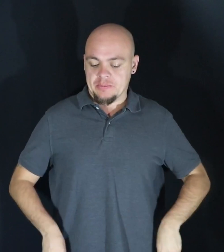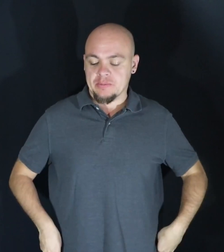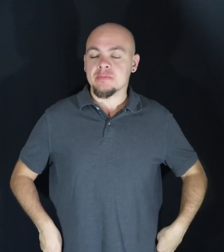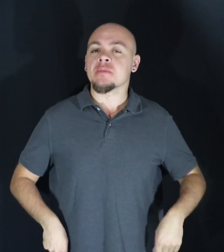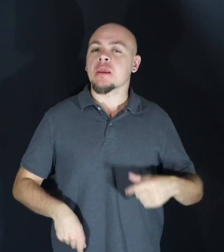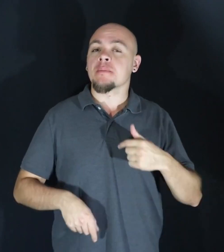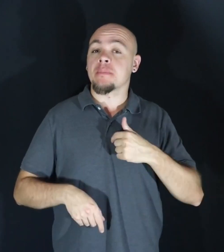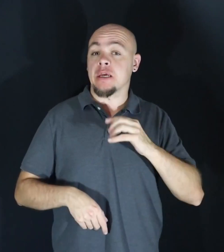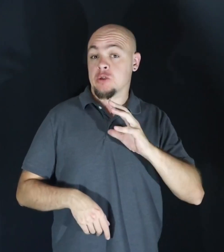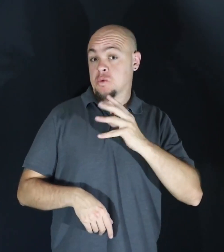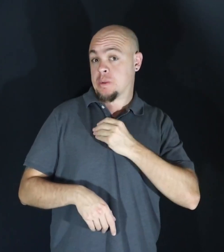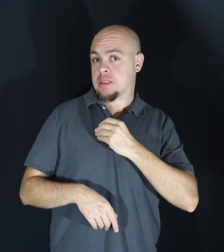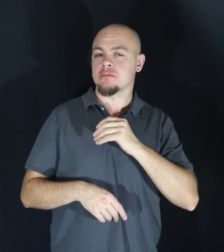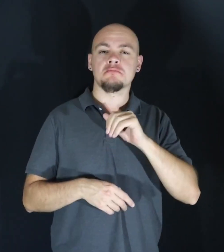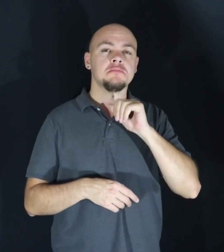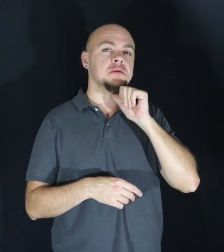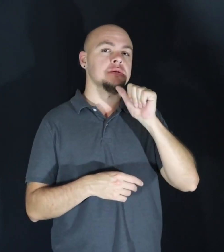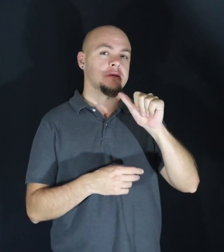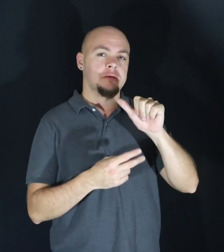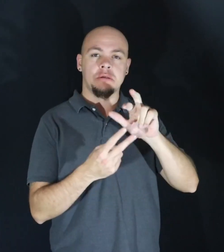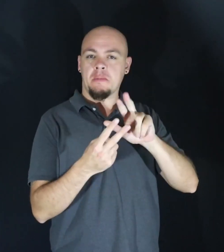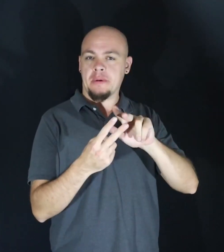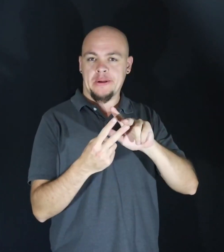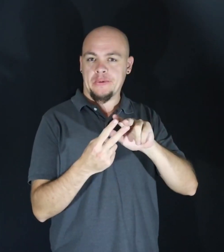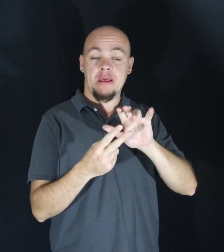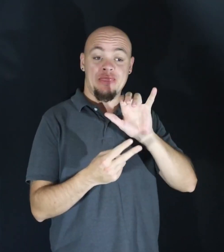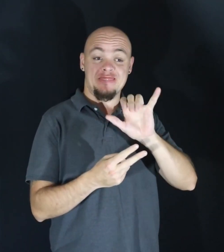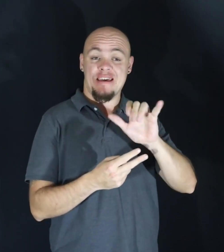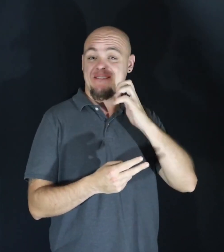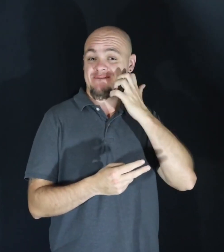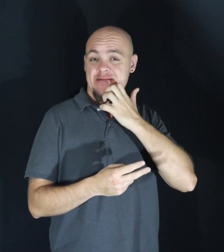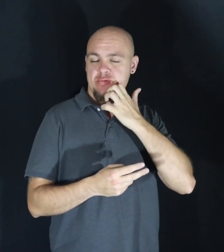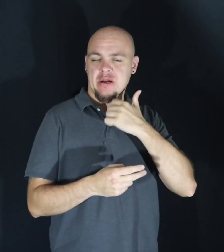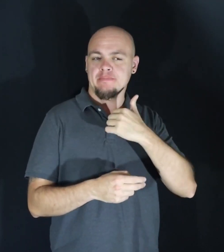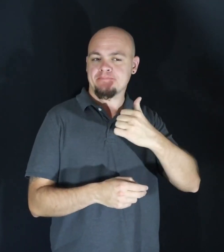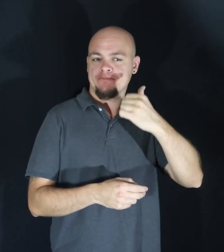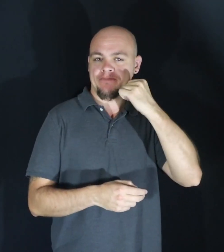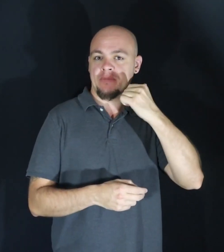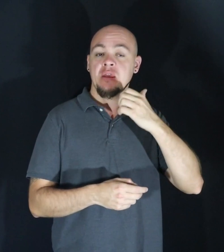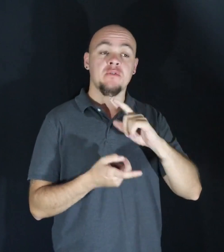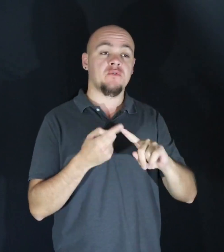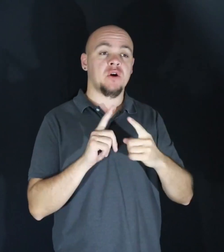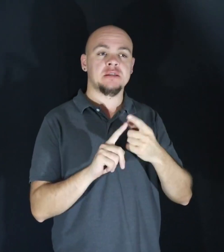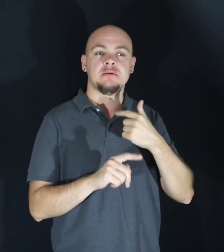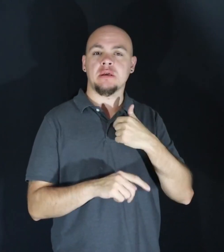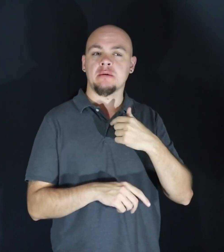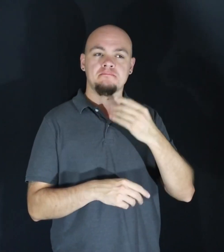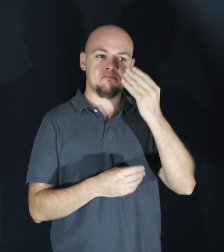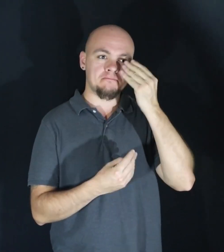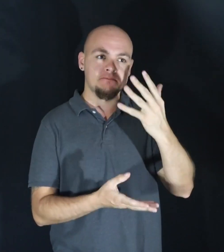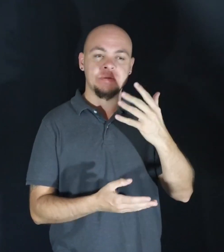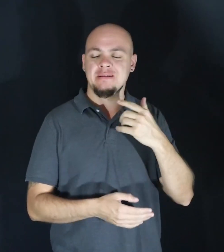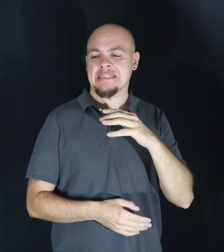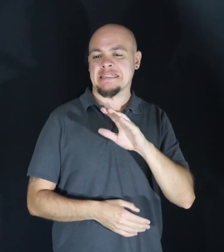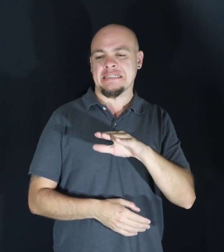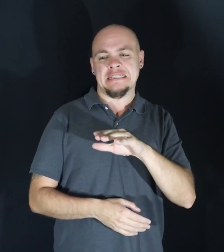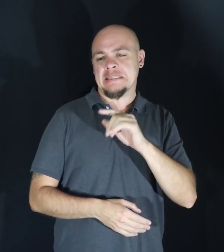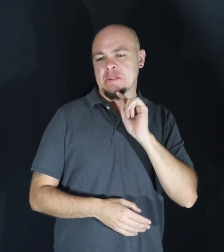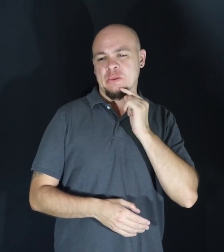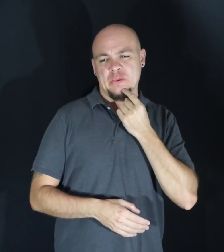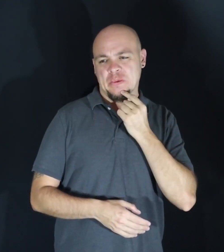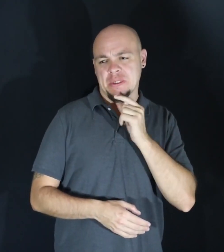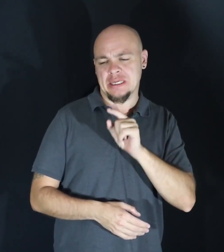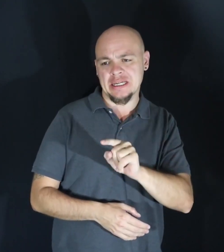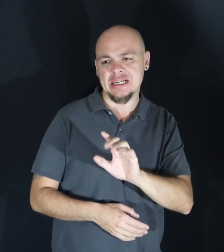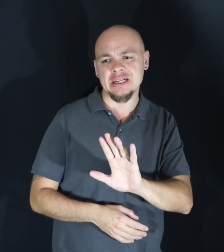also non-binary, I refused to wear that fabric. And when I declared this to a friend, they found me too intense.